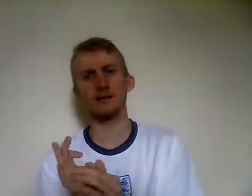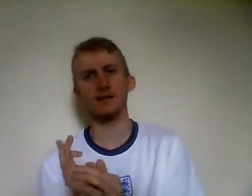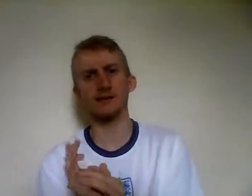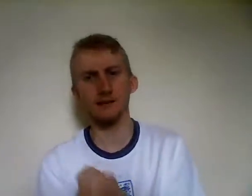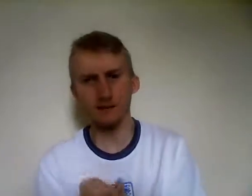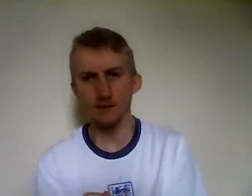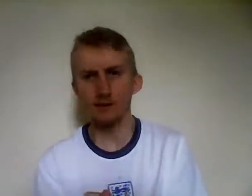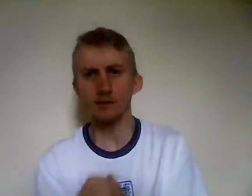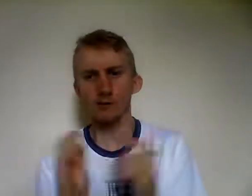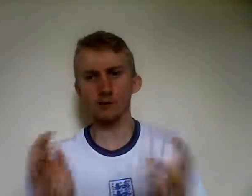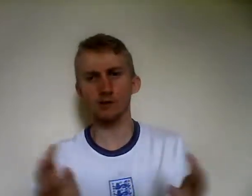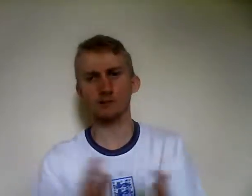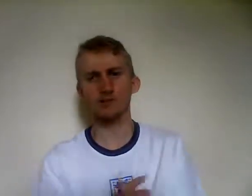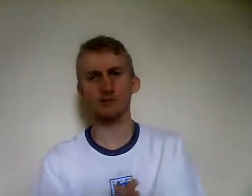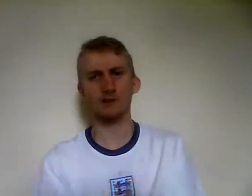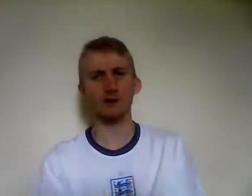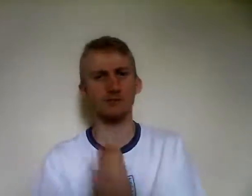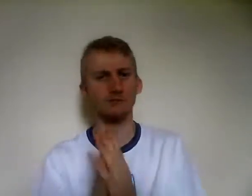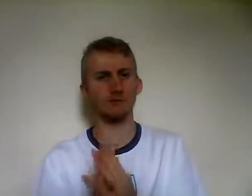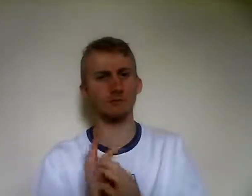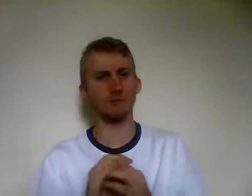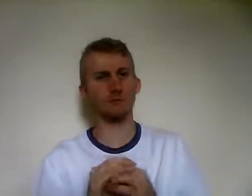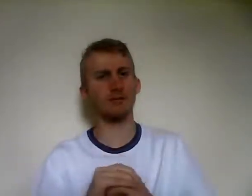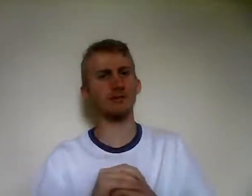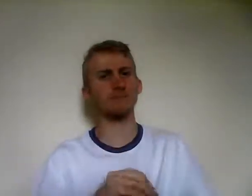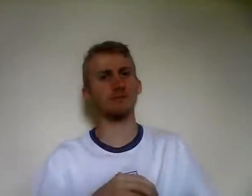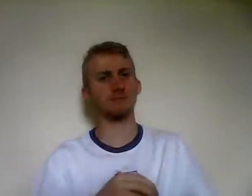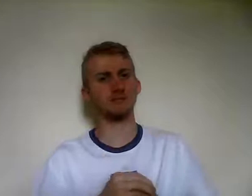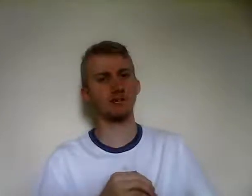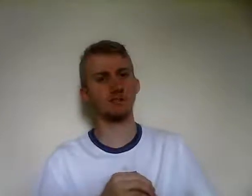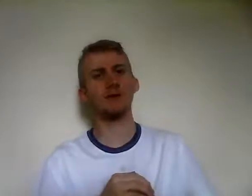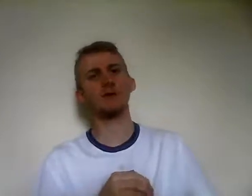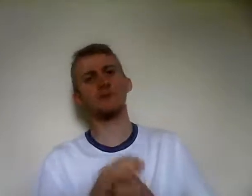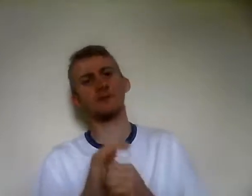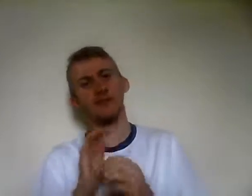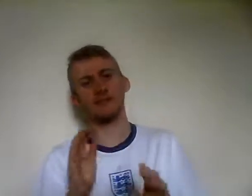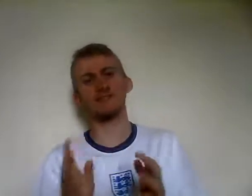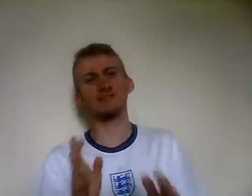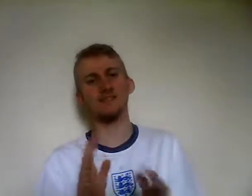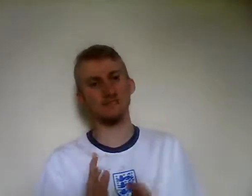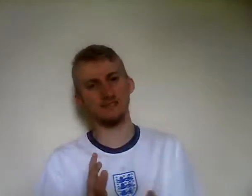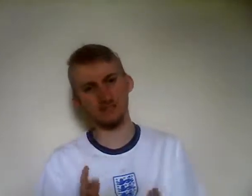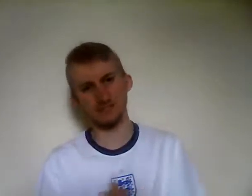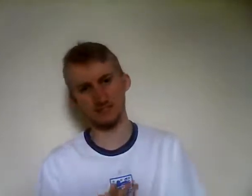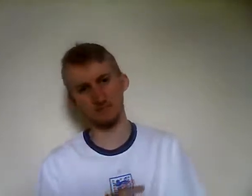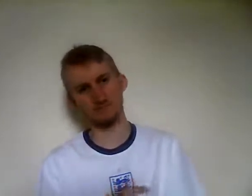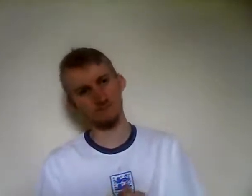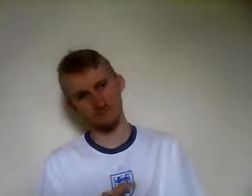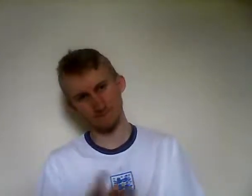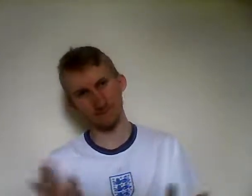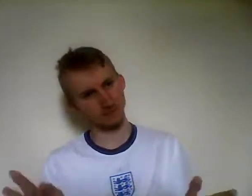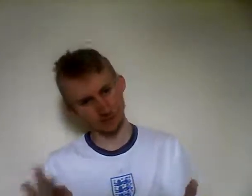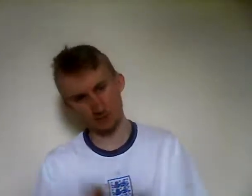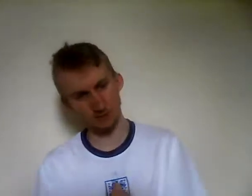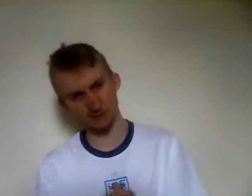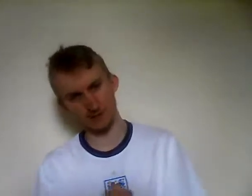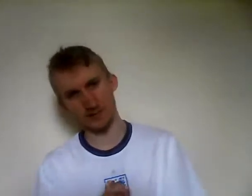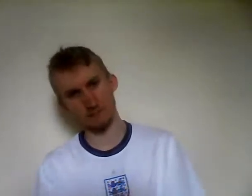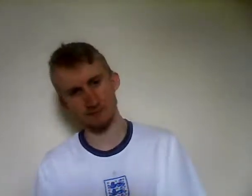Eren, who set a target for the club to be playing in the Championship within 8 to 10 years. Still don't see it happening, to be